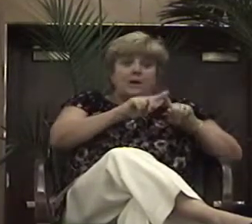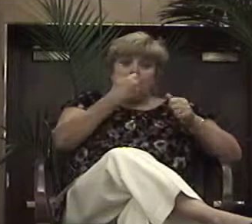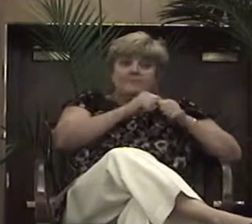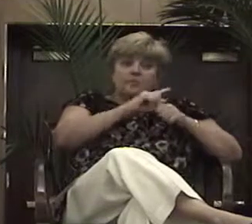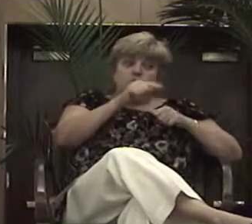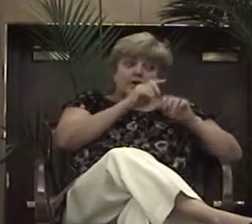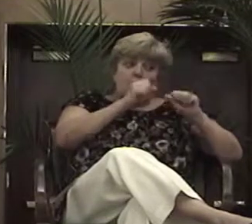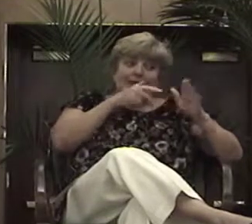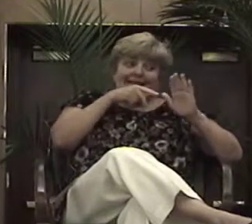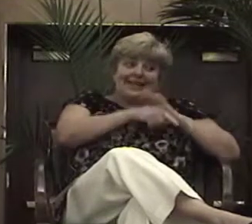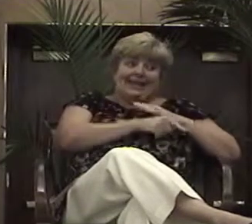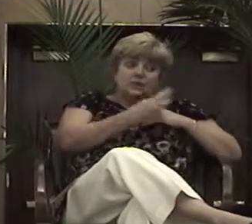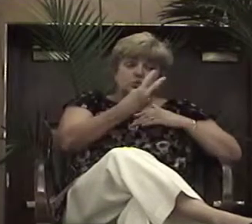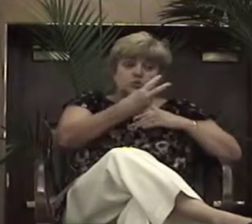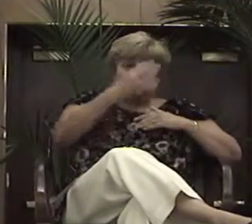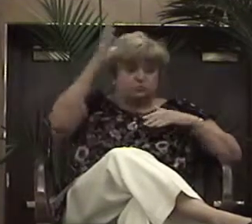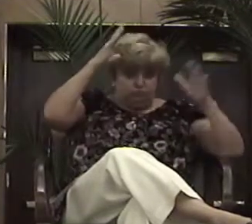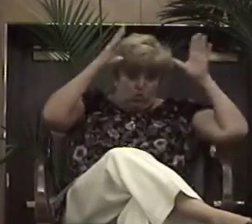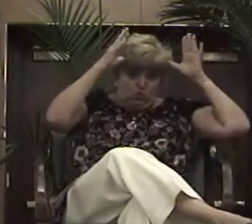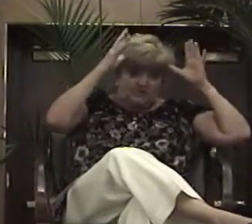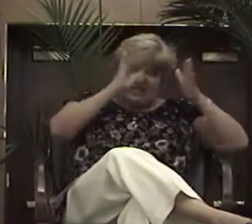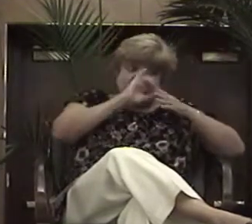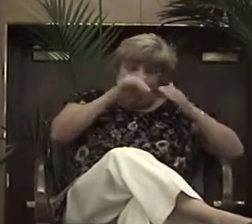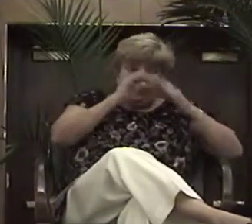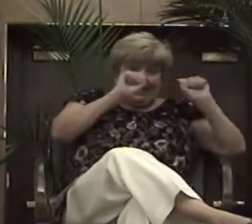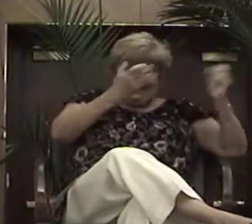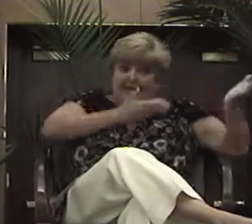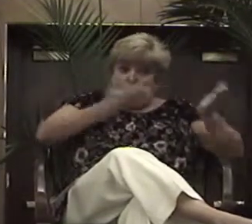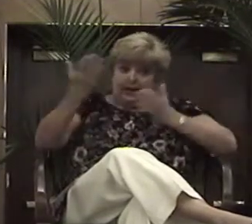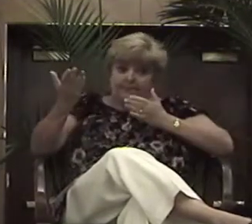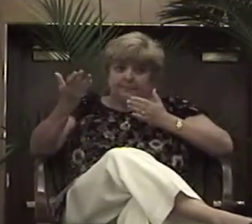on this plane. So next Wednesday he came in, he landed, taxied up to the dock.